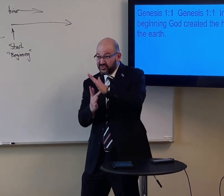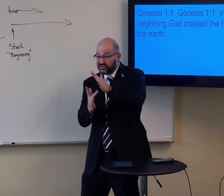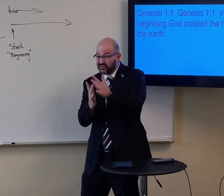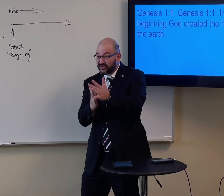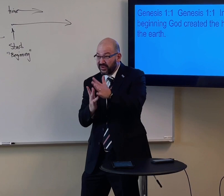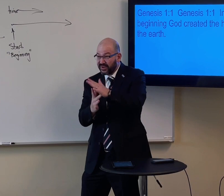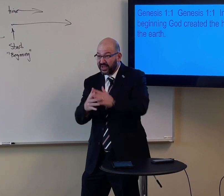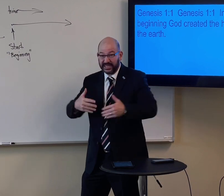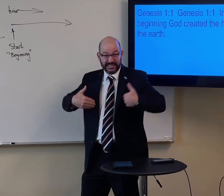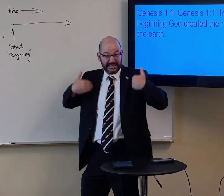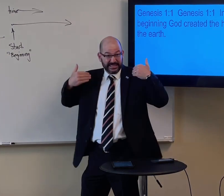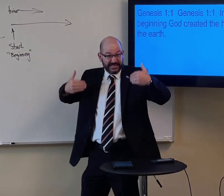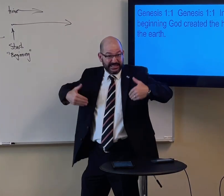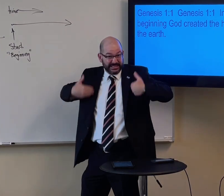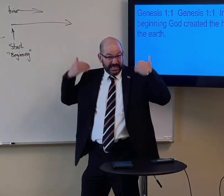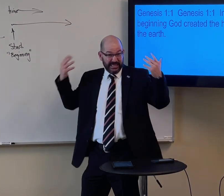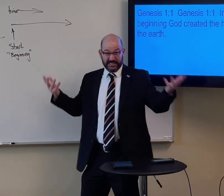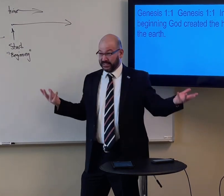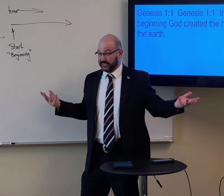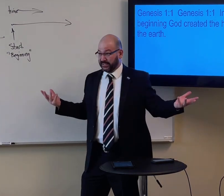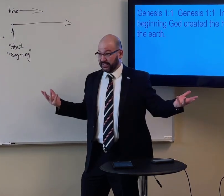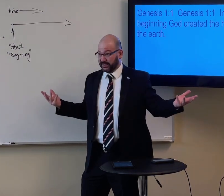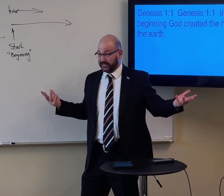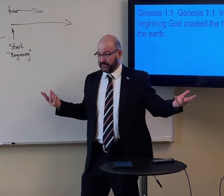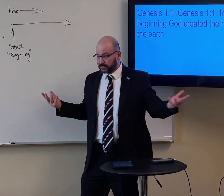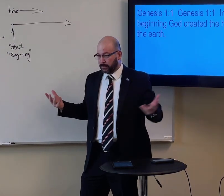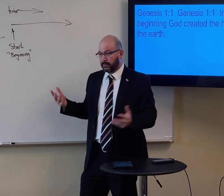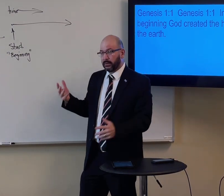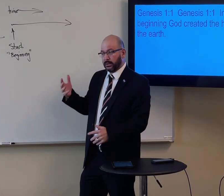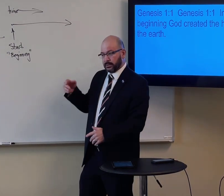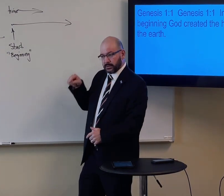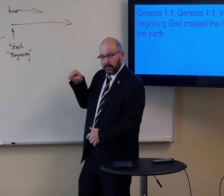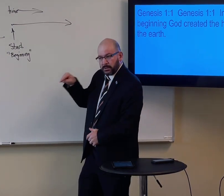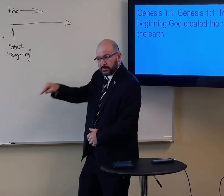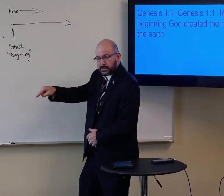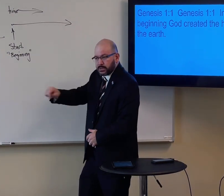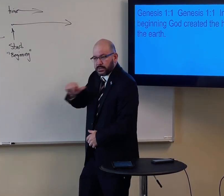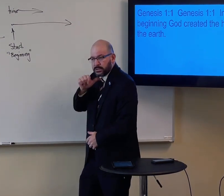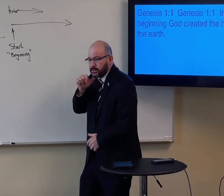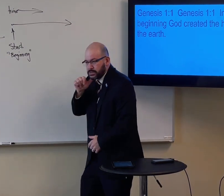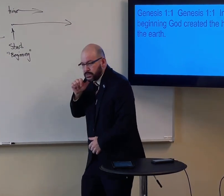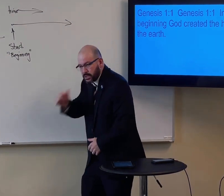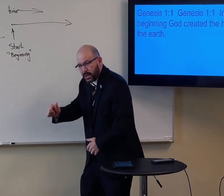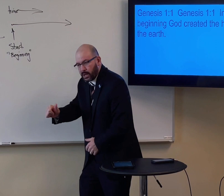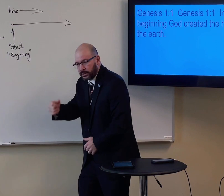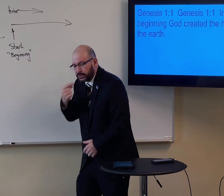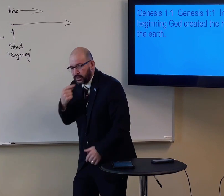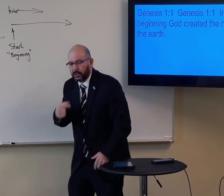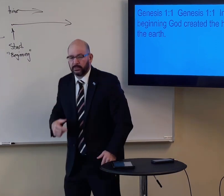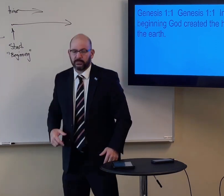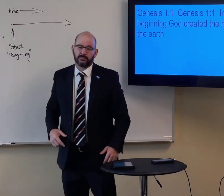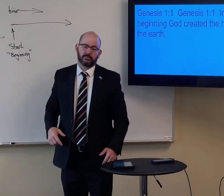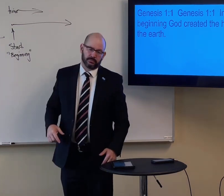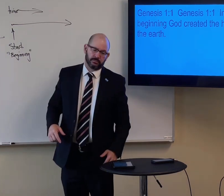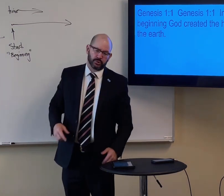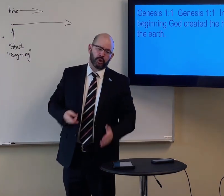Freshman, sophomore, you know, I was young. I wasn't. He did not say, hmm,